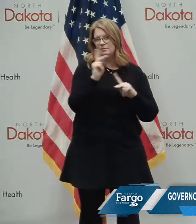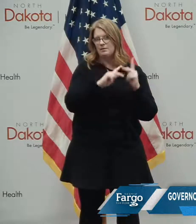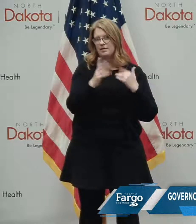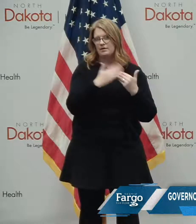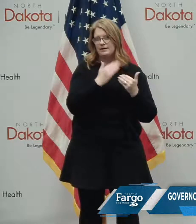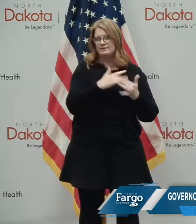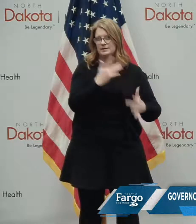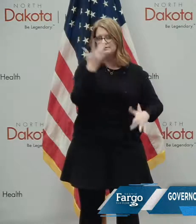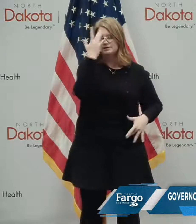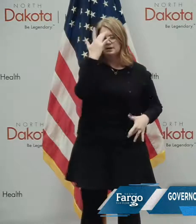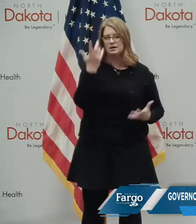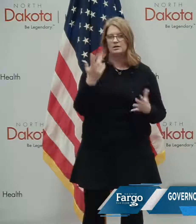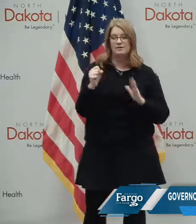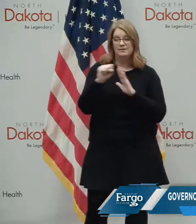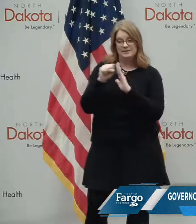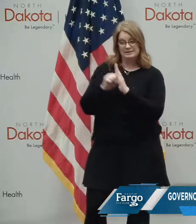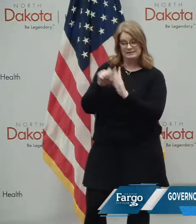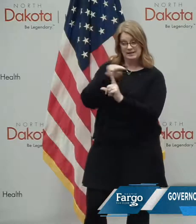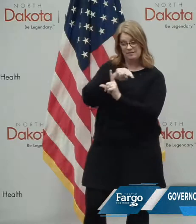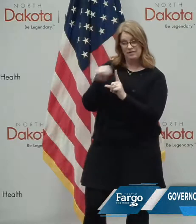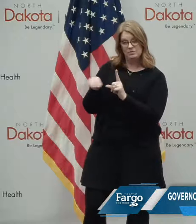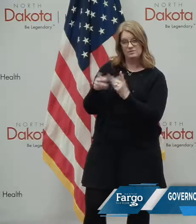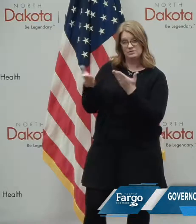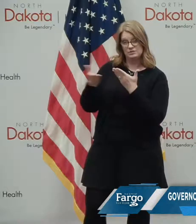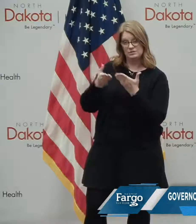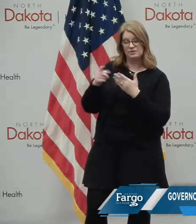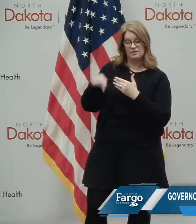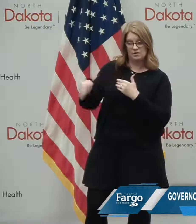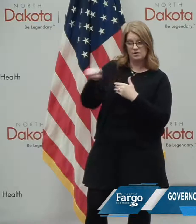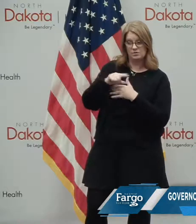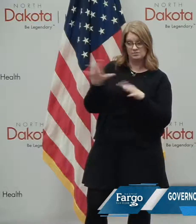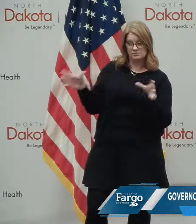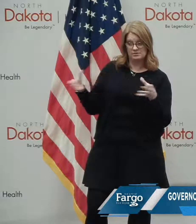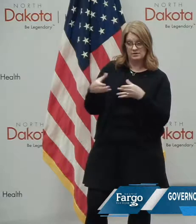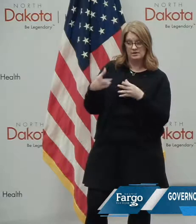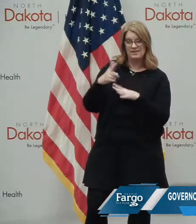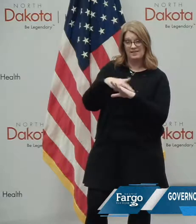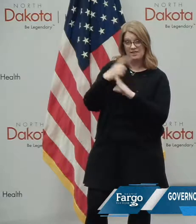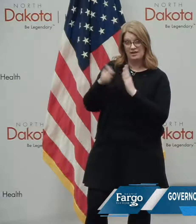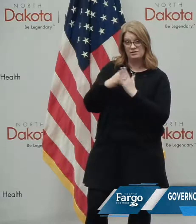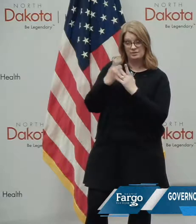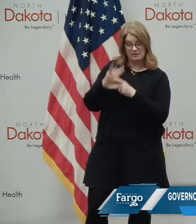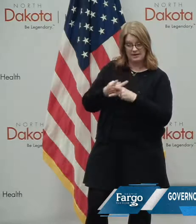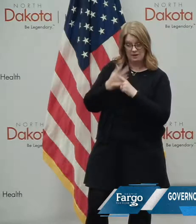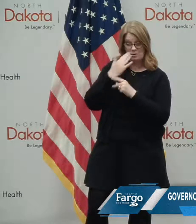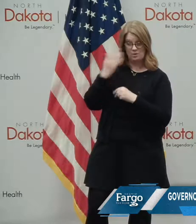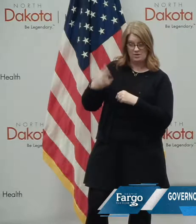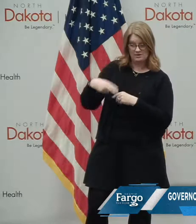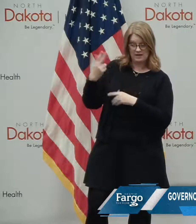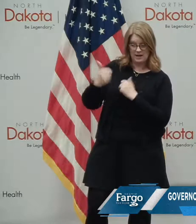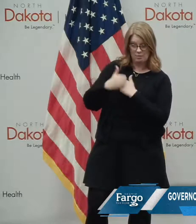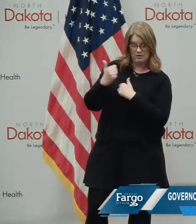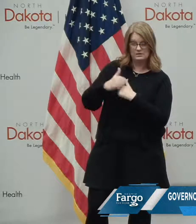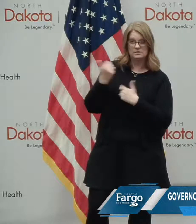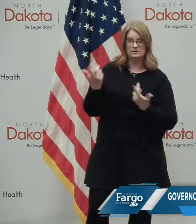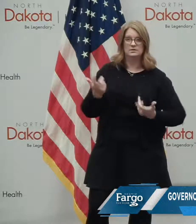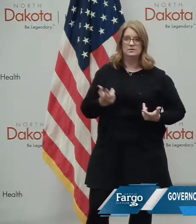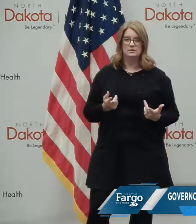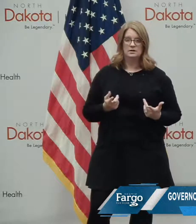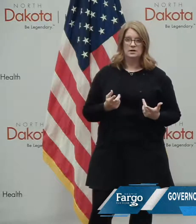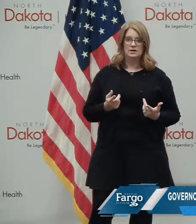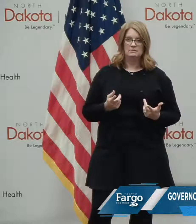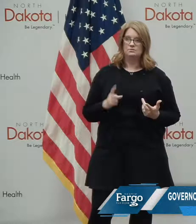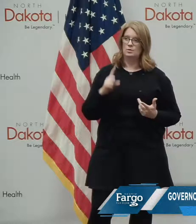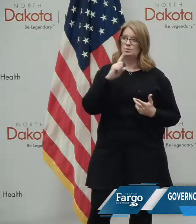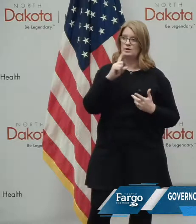to serve those congregate facilities in long-term care where we know they've got high risk, but we'd like to prove